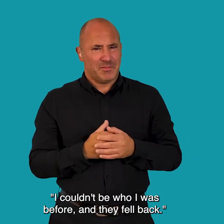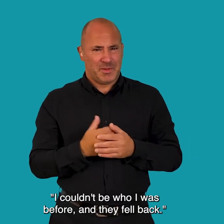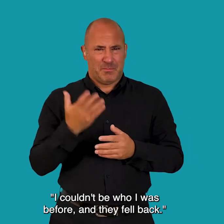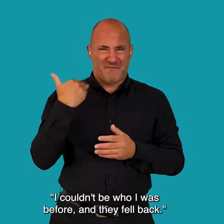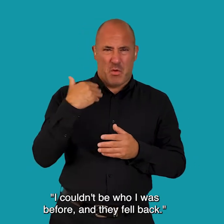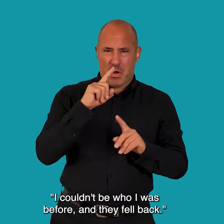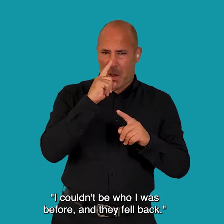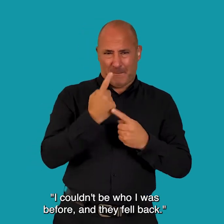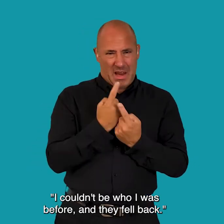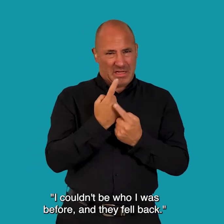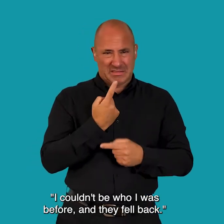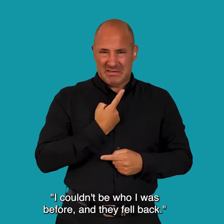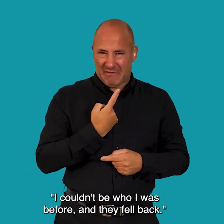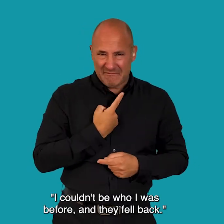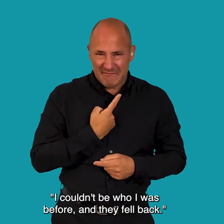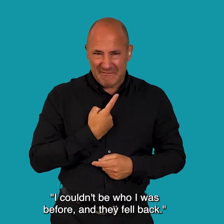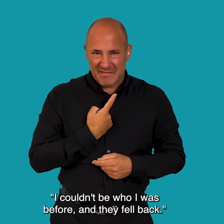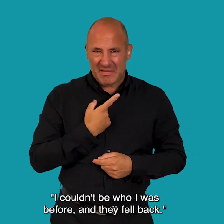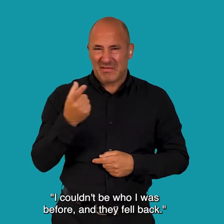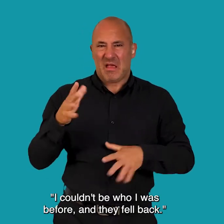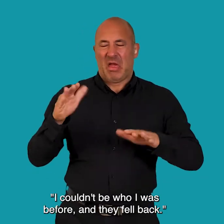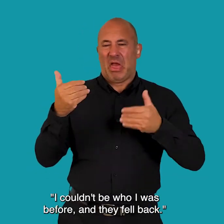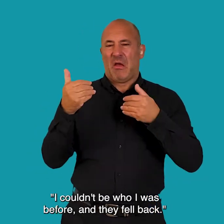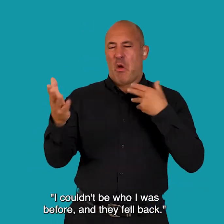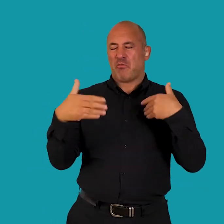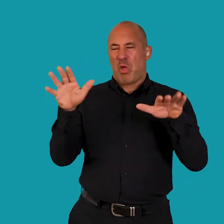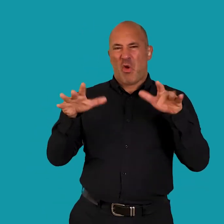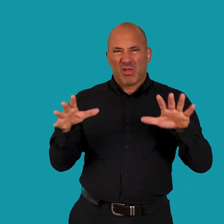who I was before," and they fell back.